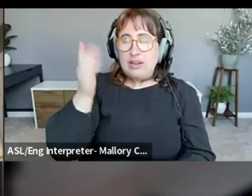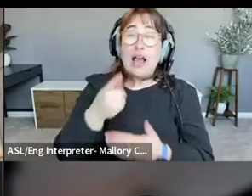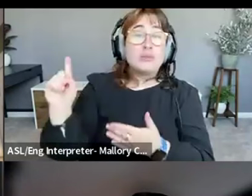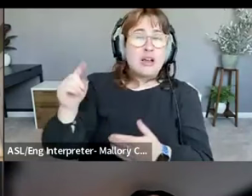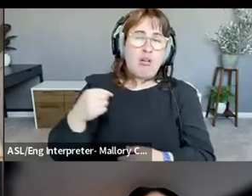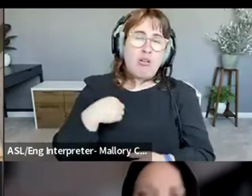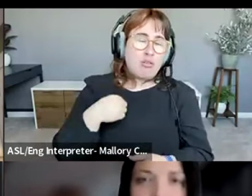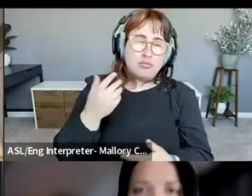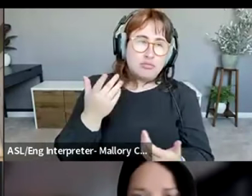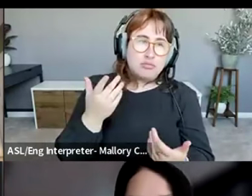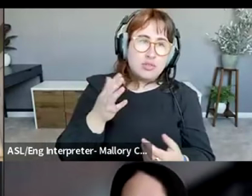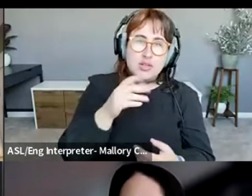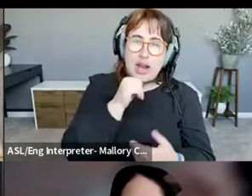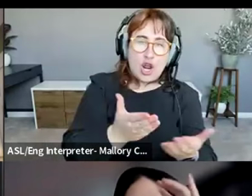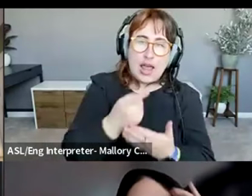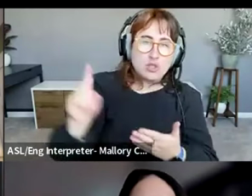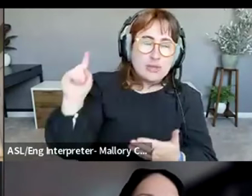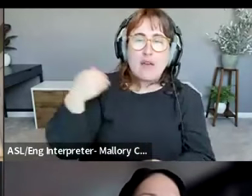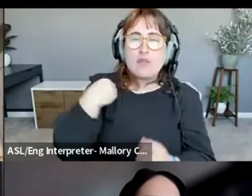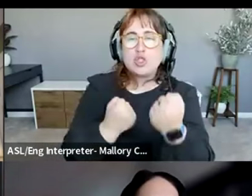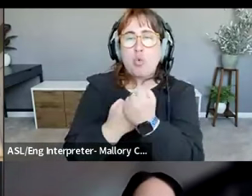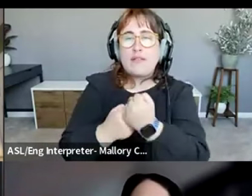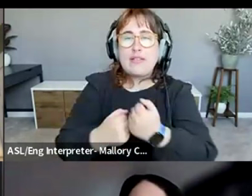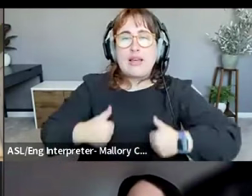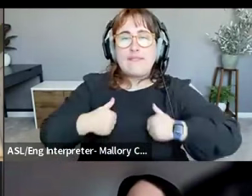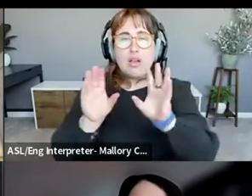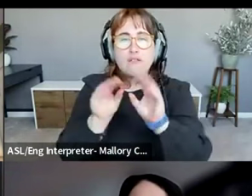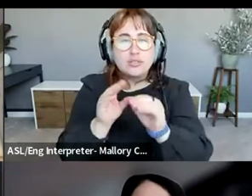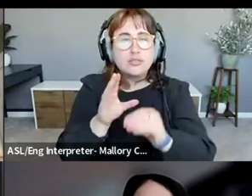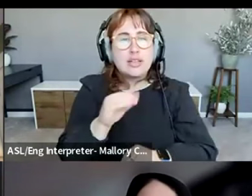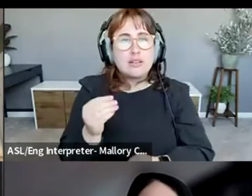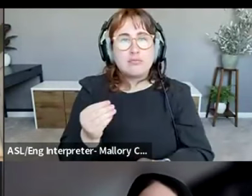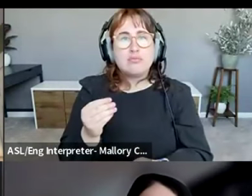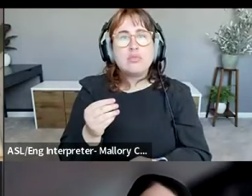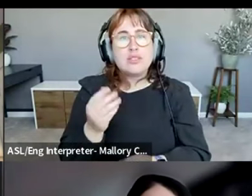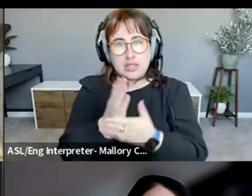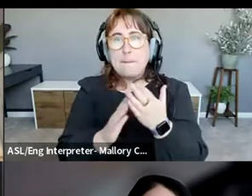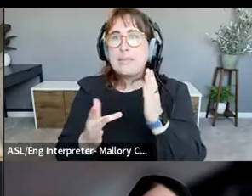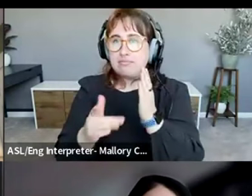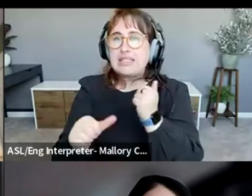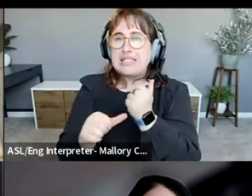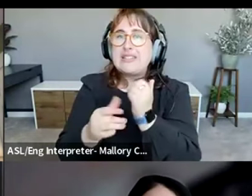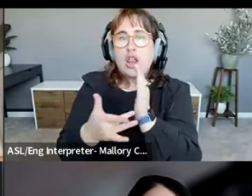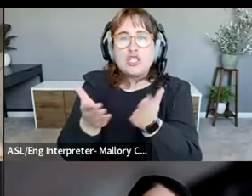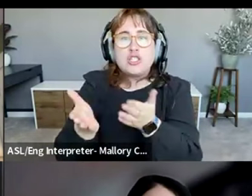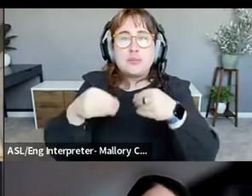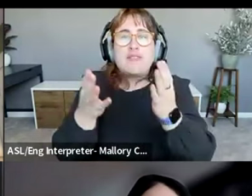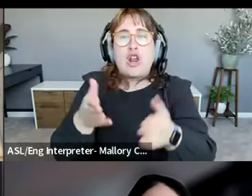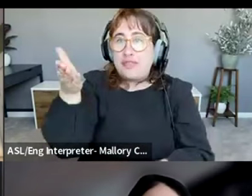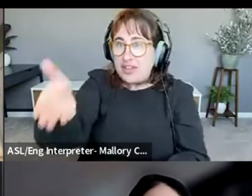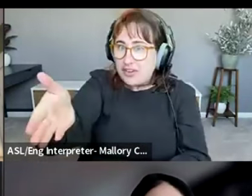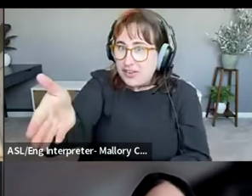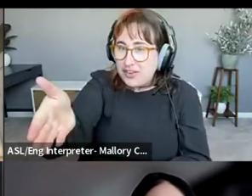We had Supported Life Conference, and we had a few different of our assistive technology service providers that are vendored with us that